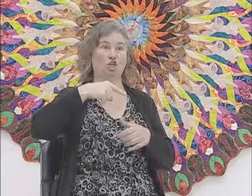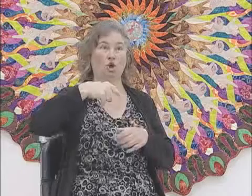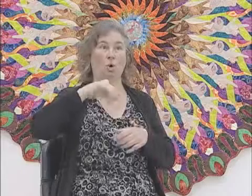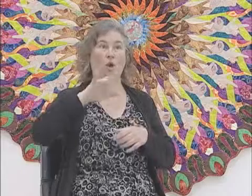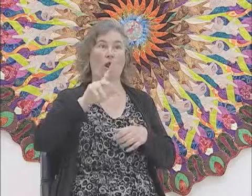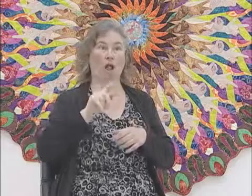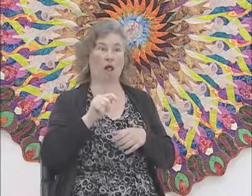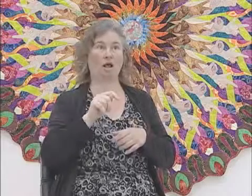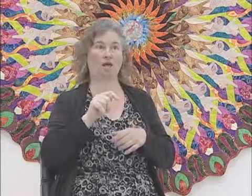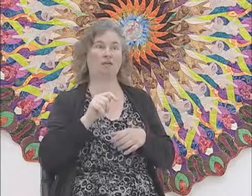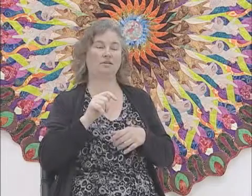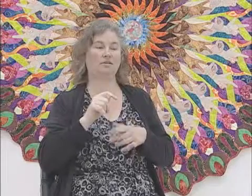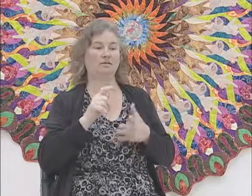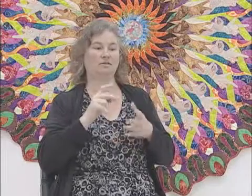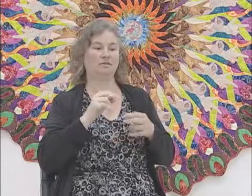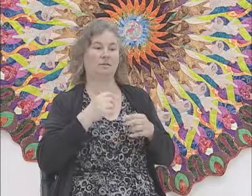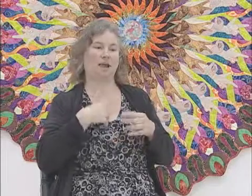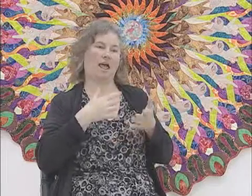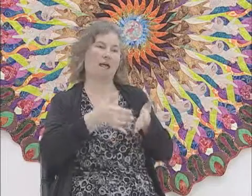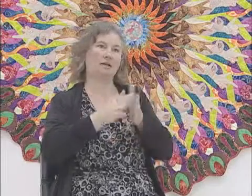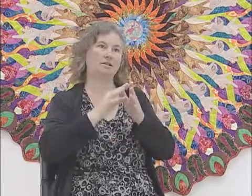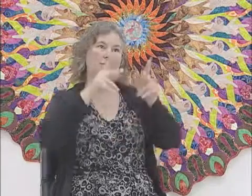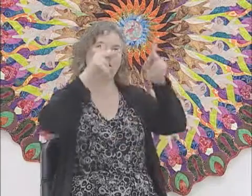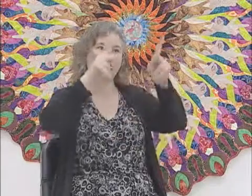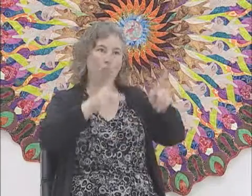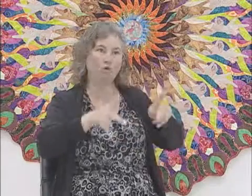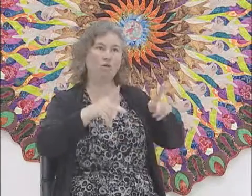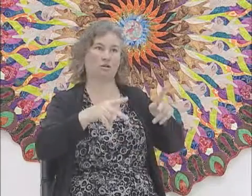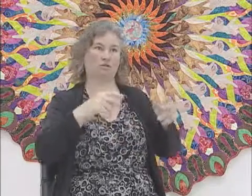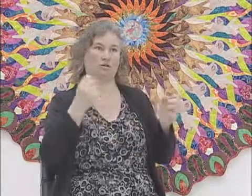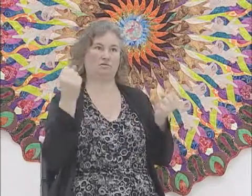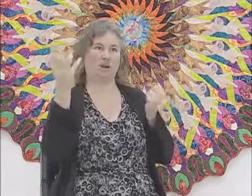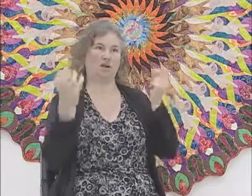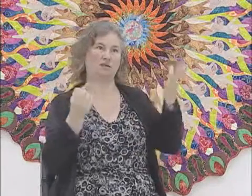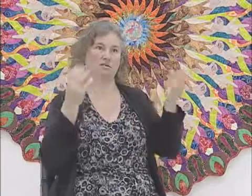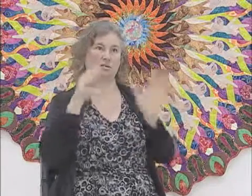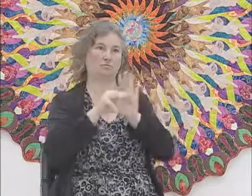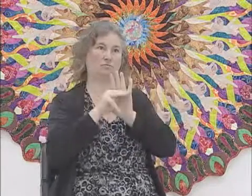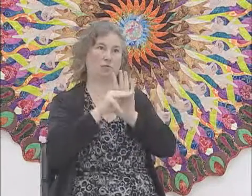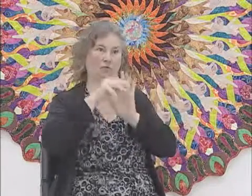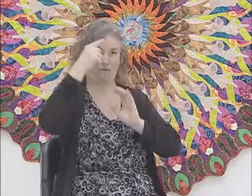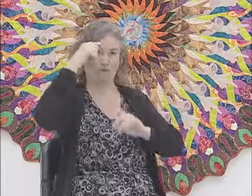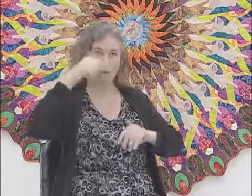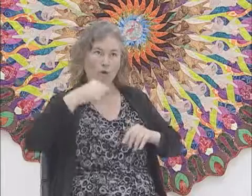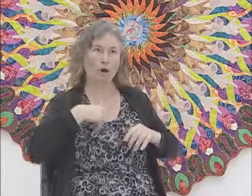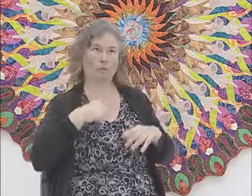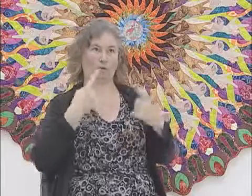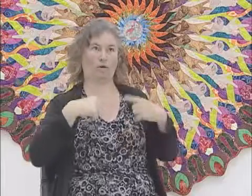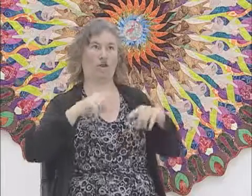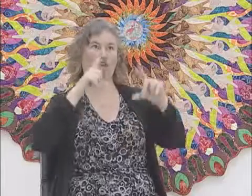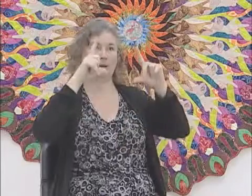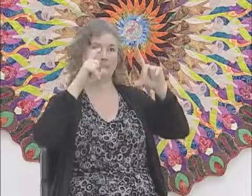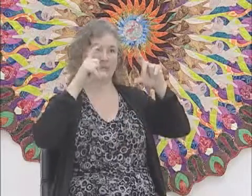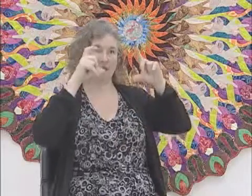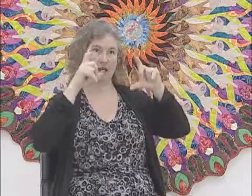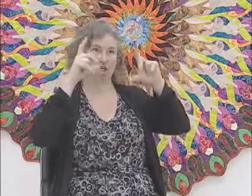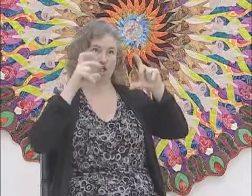When I began working on my first quilt, I did ask somebody to sign for me, to sort of serve as a